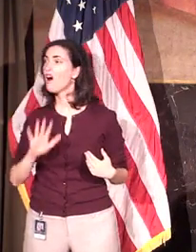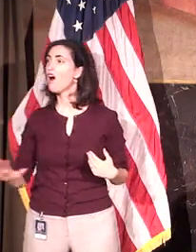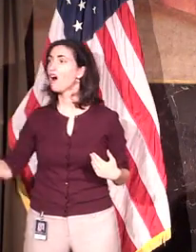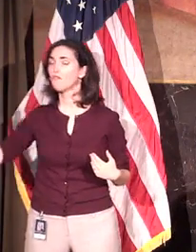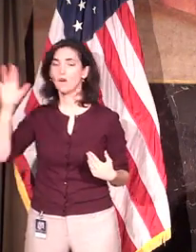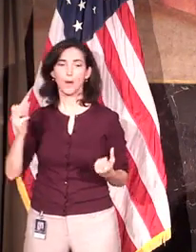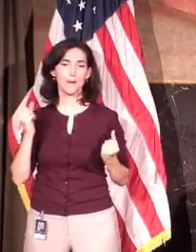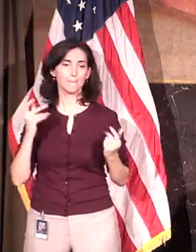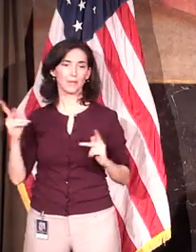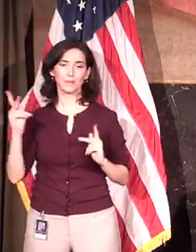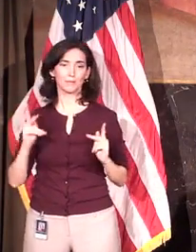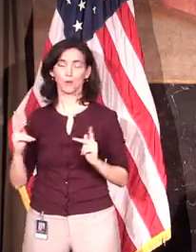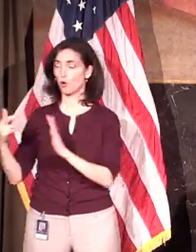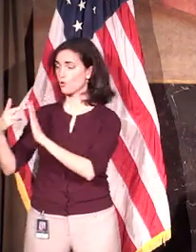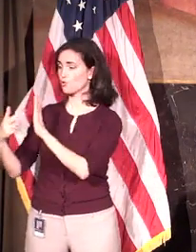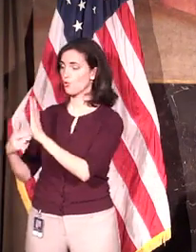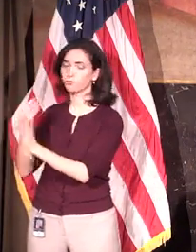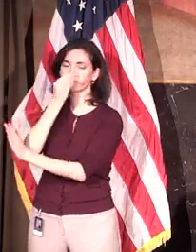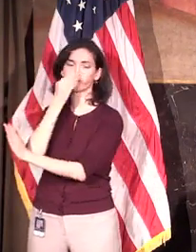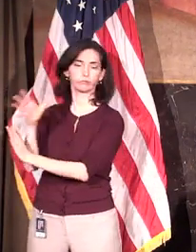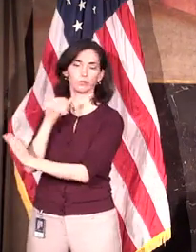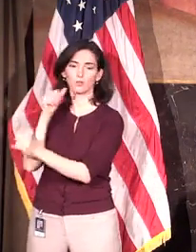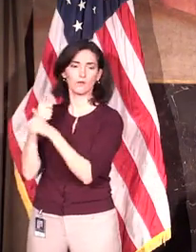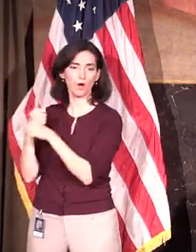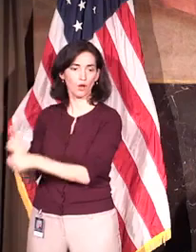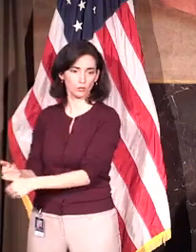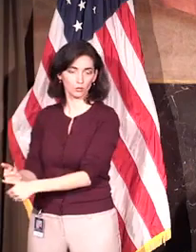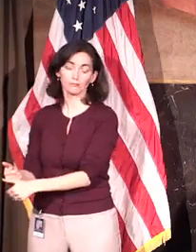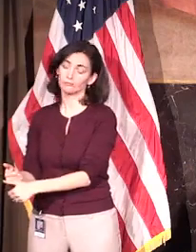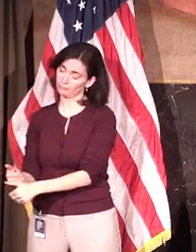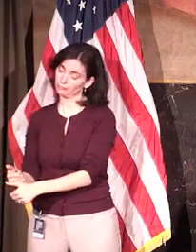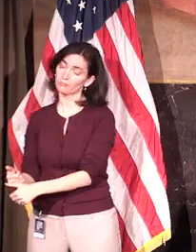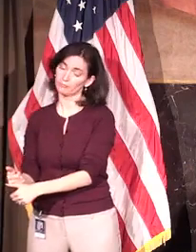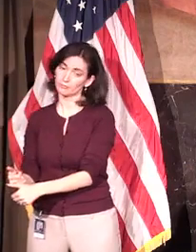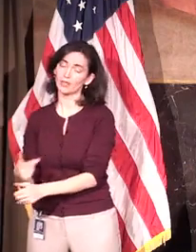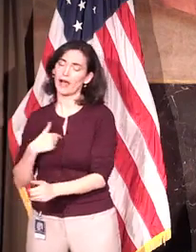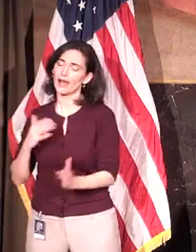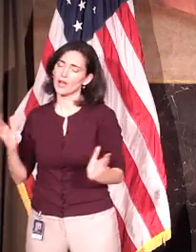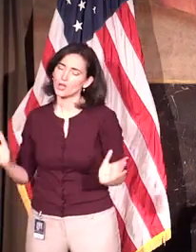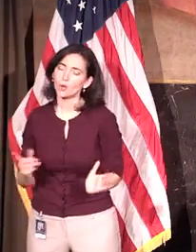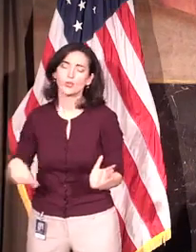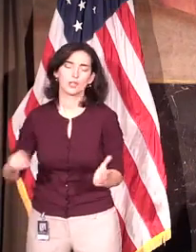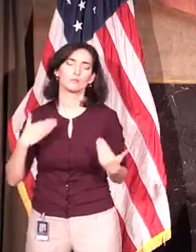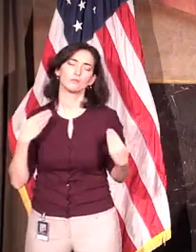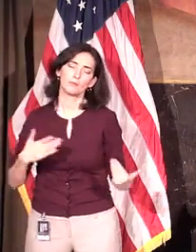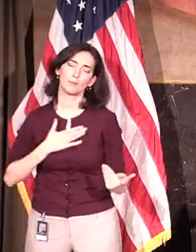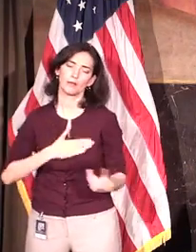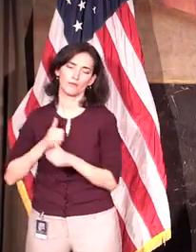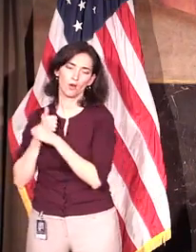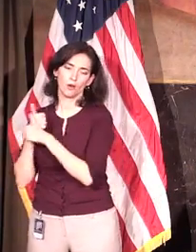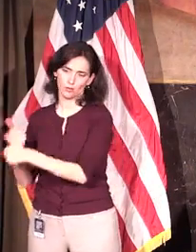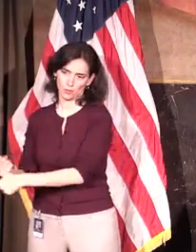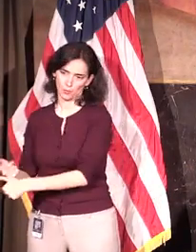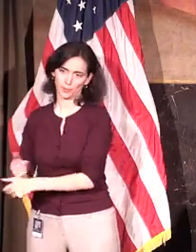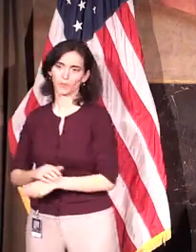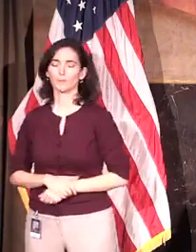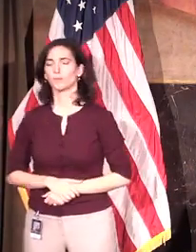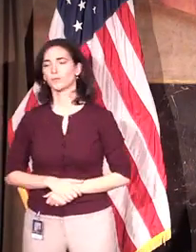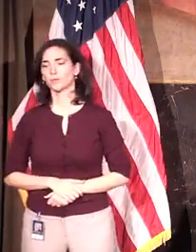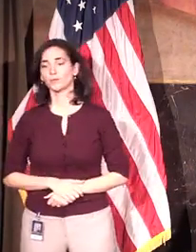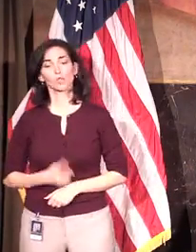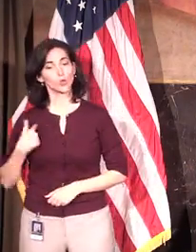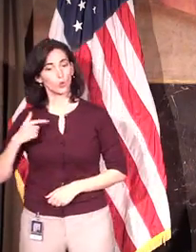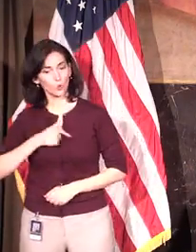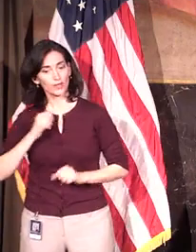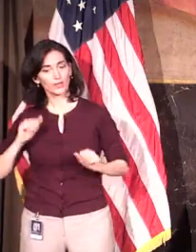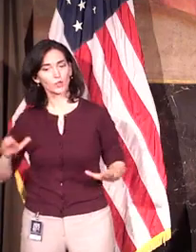not following the mitigation measures as they ought to. And I'm encouraging them to do so. We can do better. We